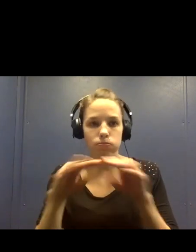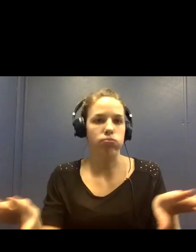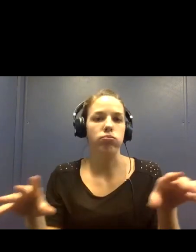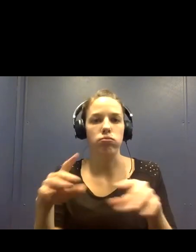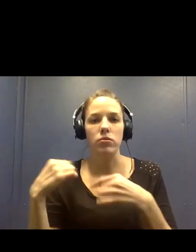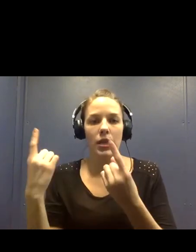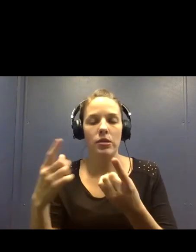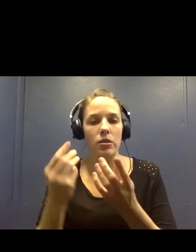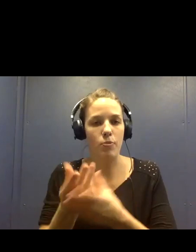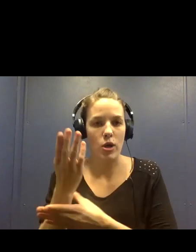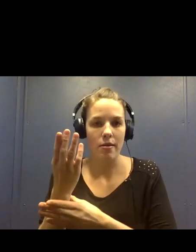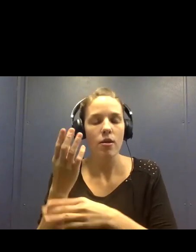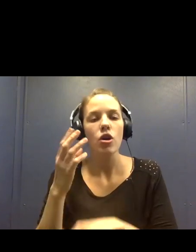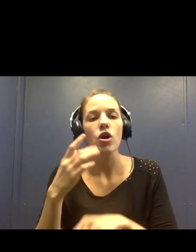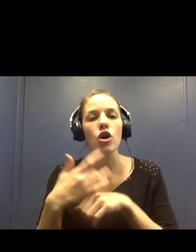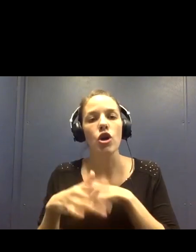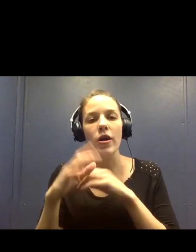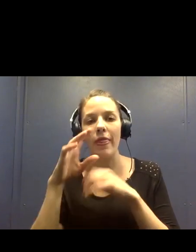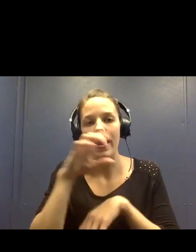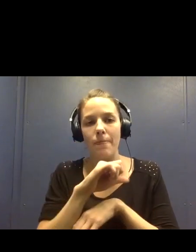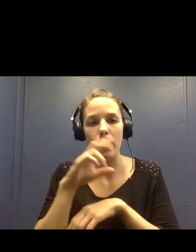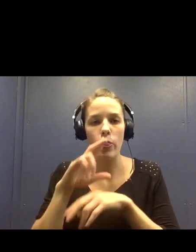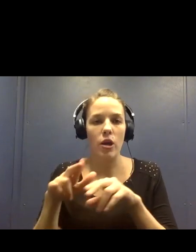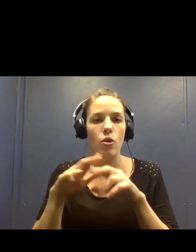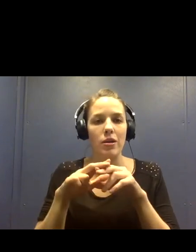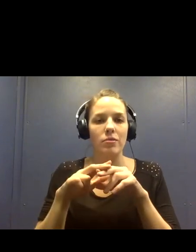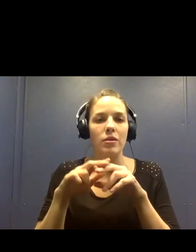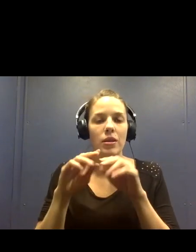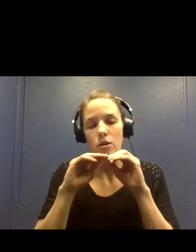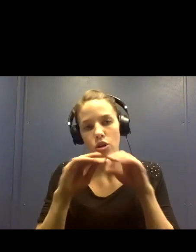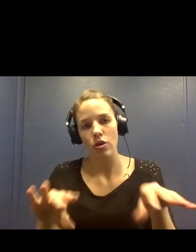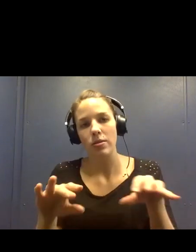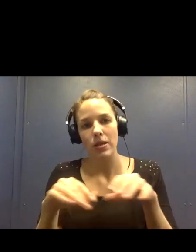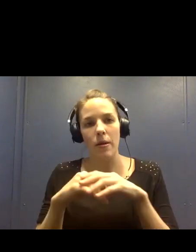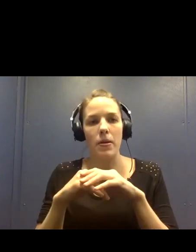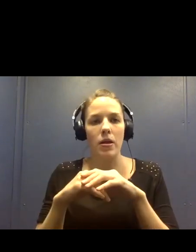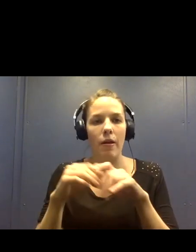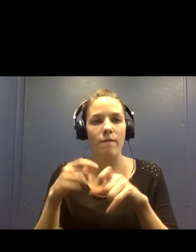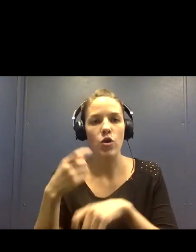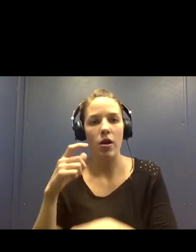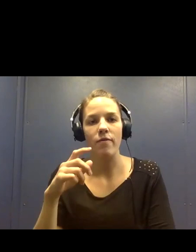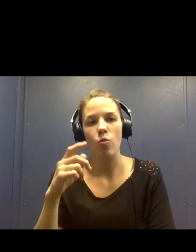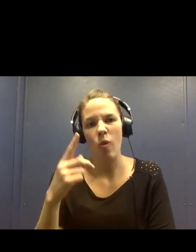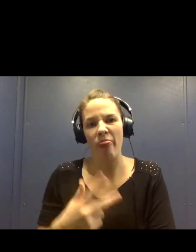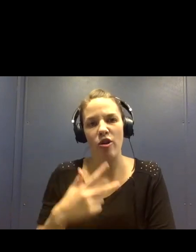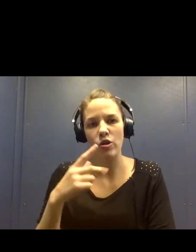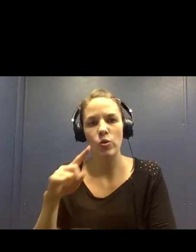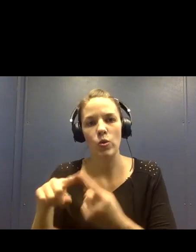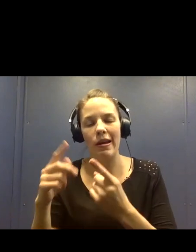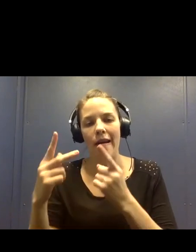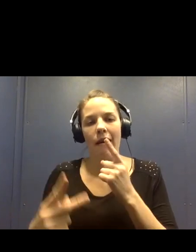spring. Early estimates on this increase in transmissibility are from a third to half